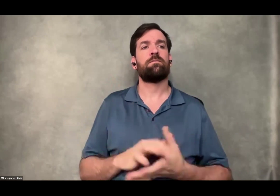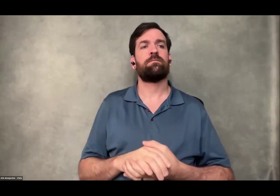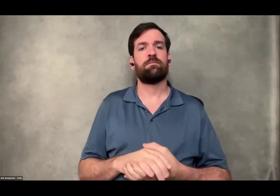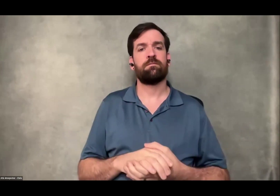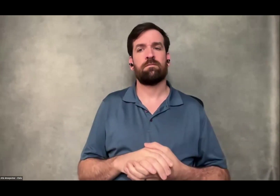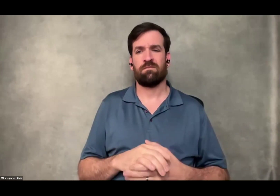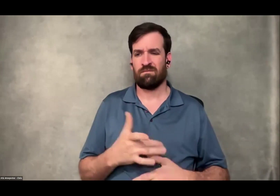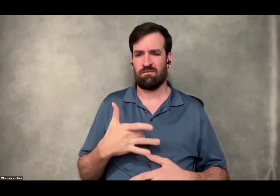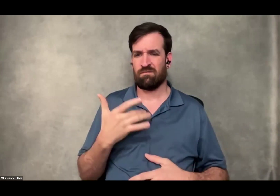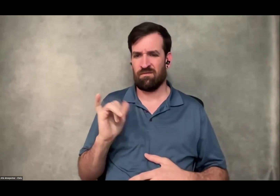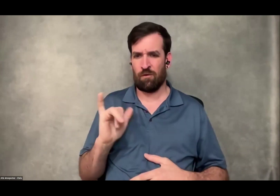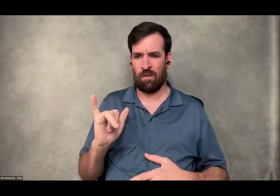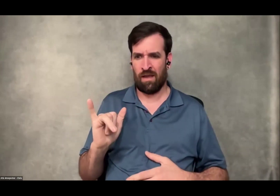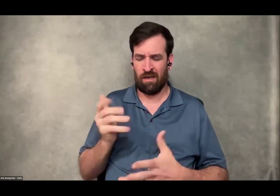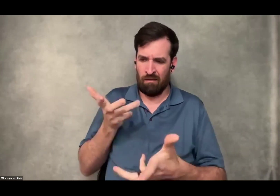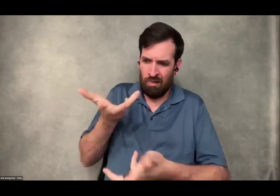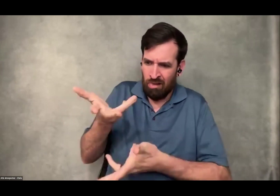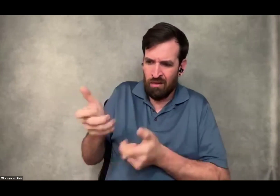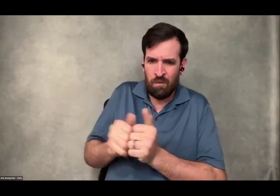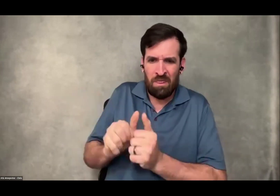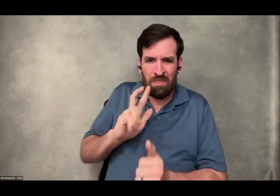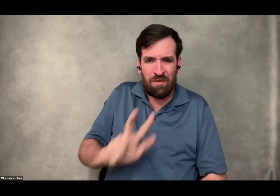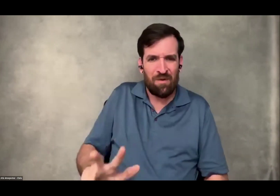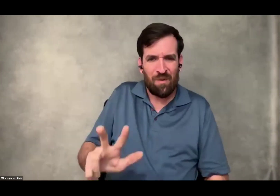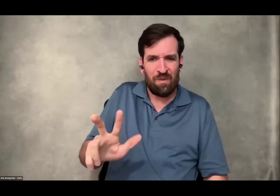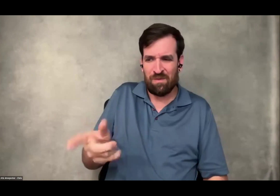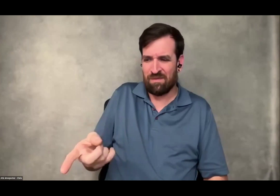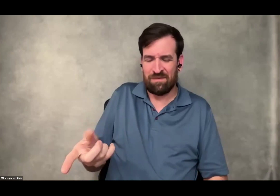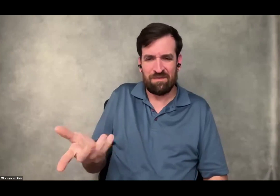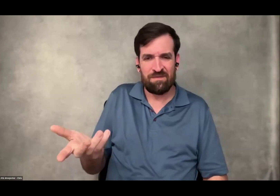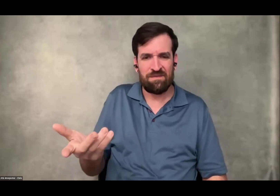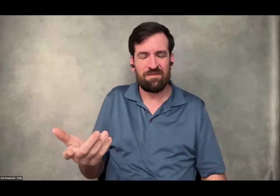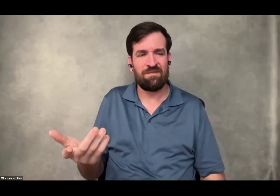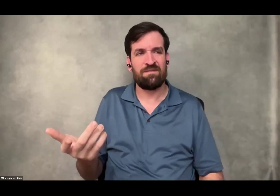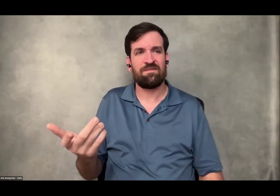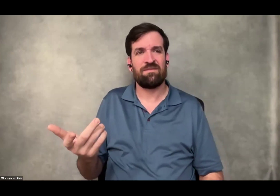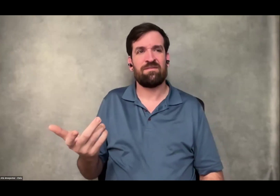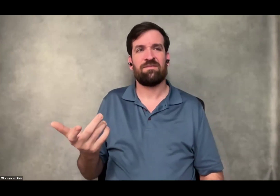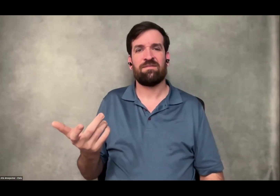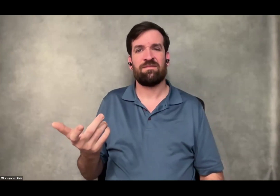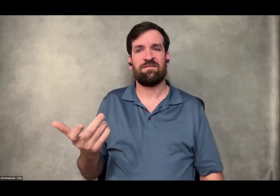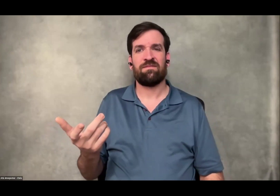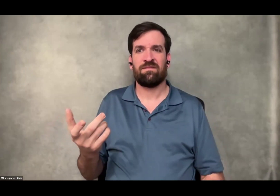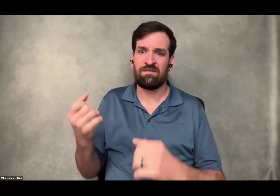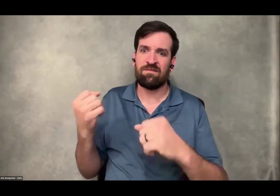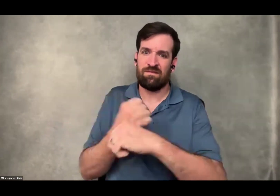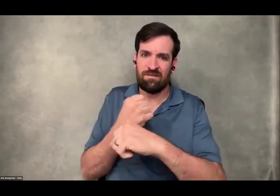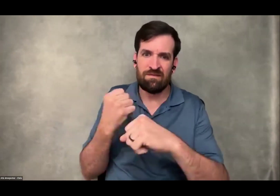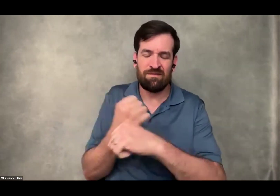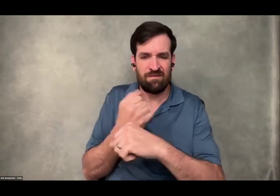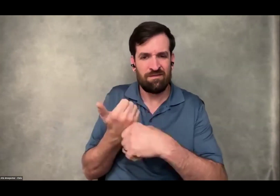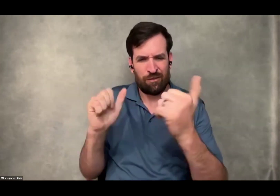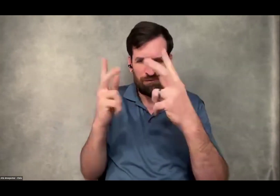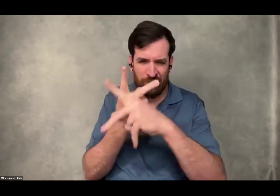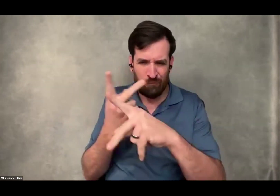just felt like I was dealing with a 3-year-old, where I had to just like fight and fight and fight just to get